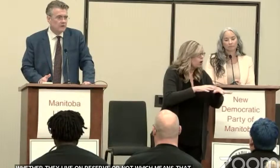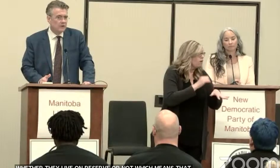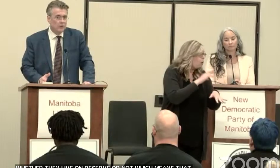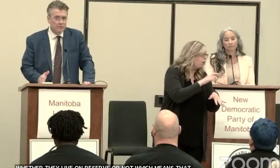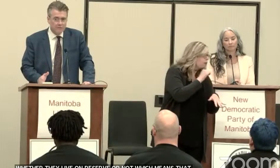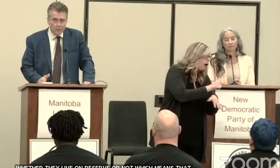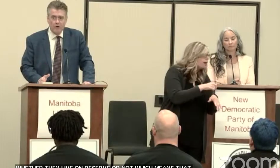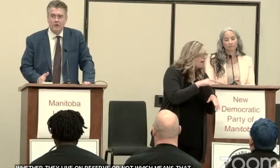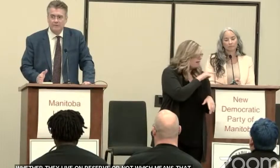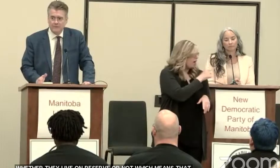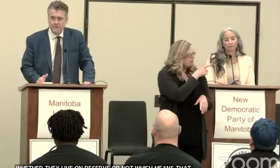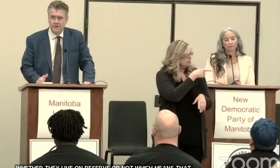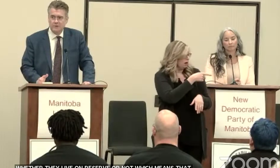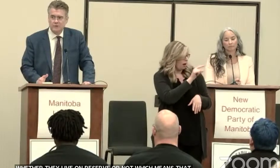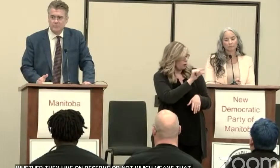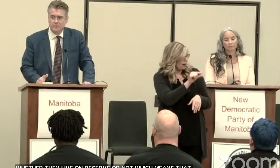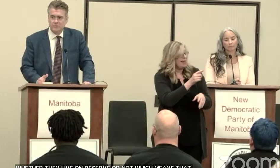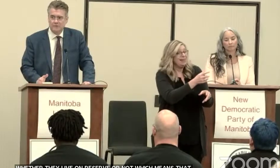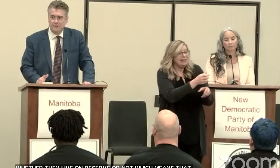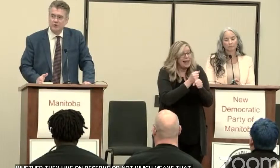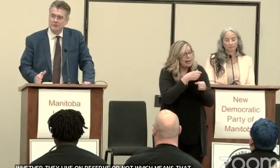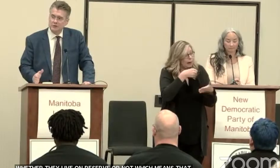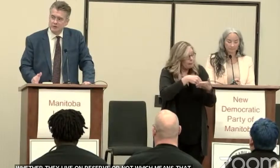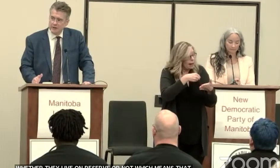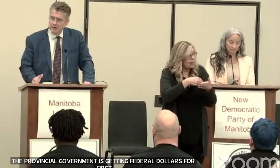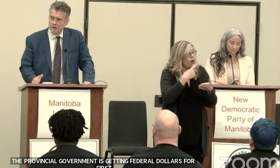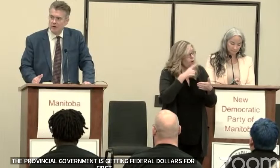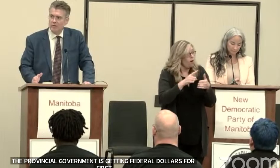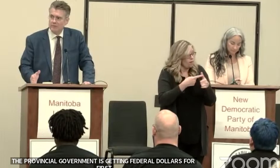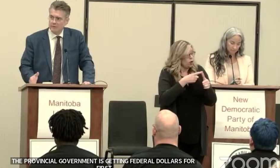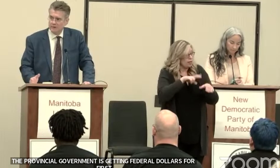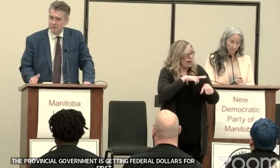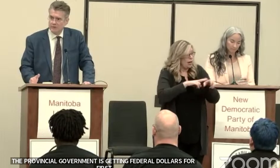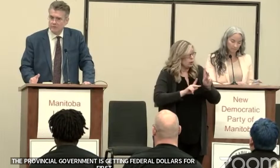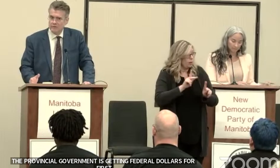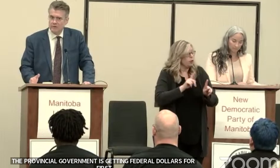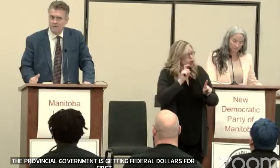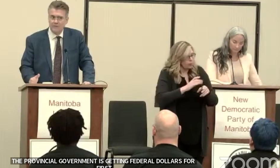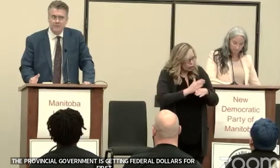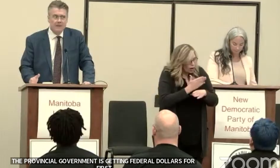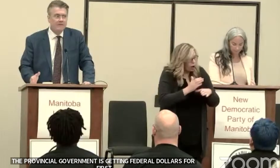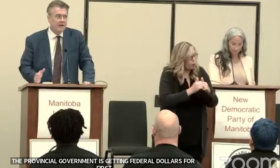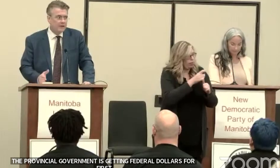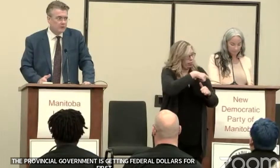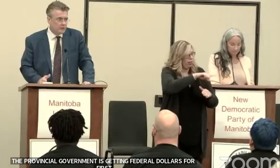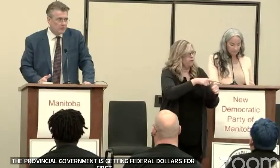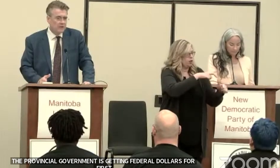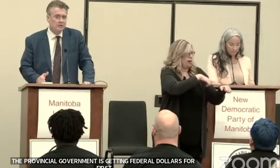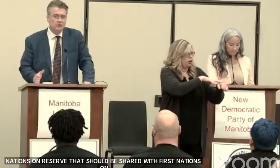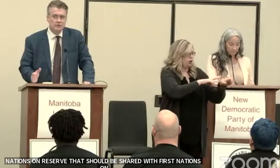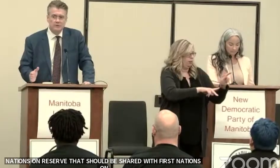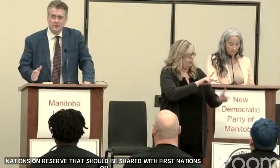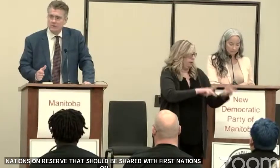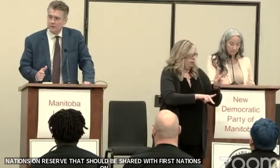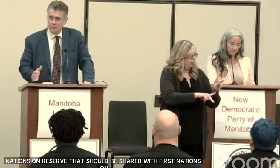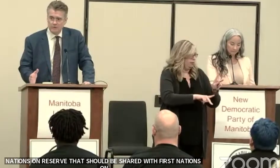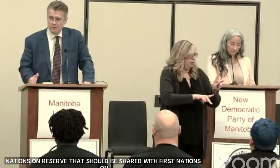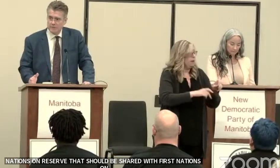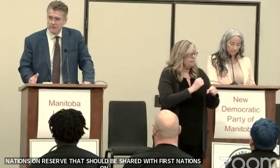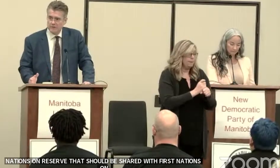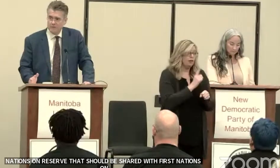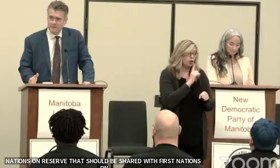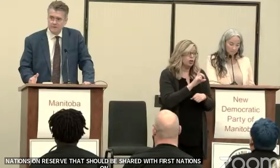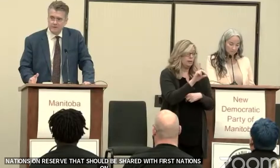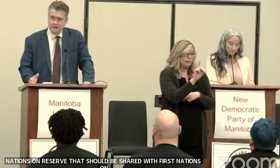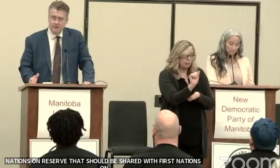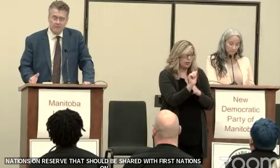dollars for First Nations on reserve that should be shared with First Nations on reserve. That includes making sure that those